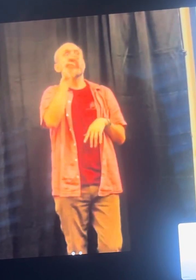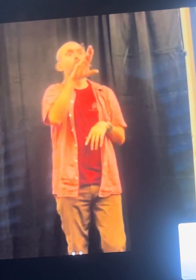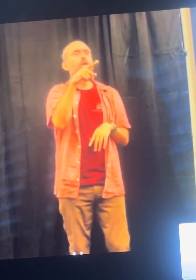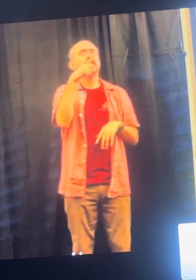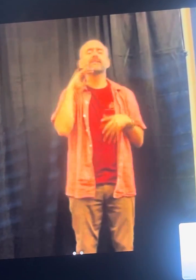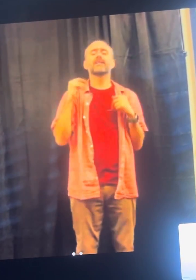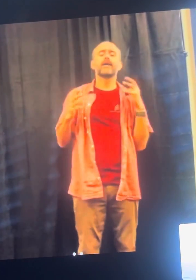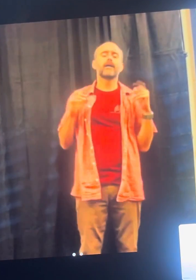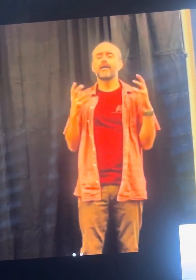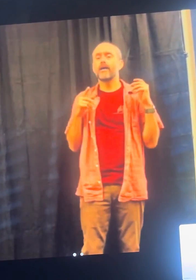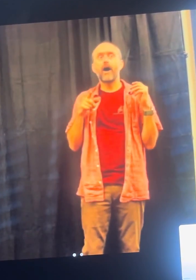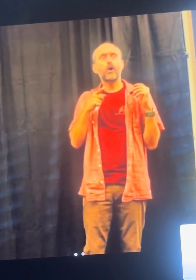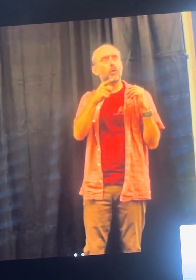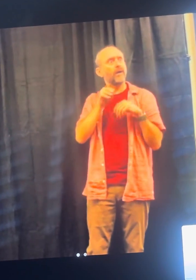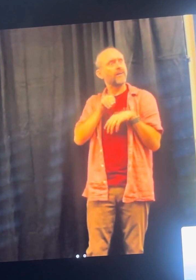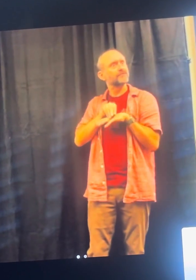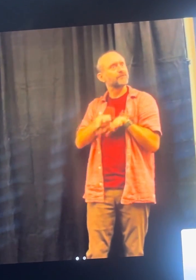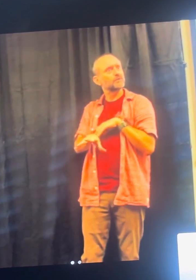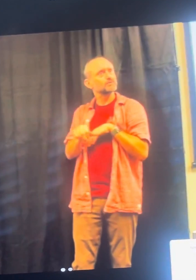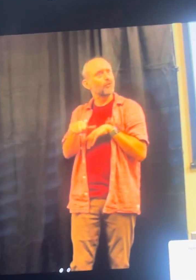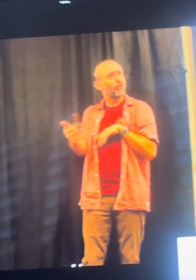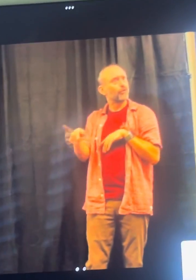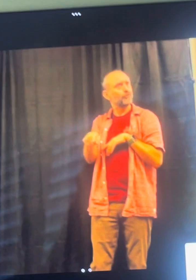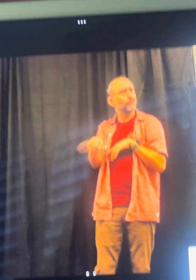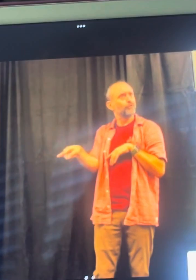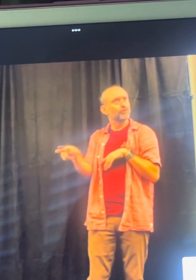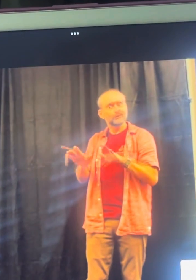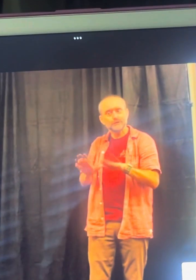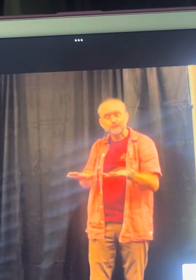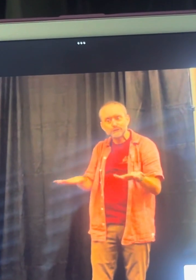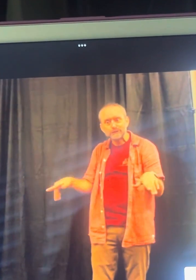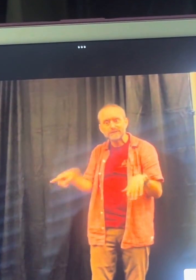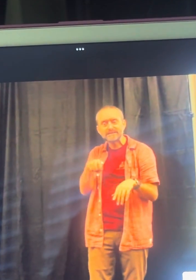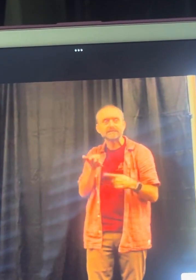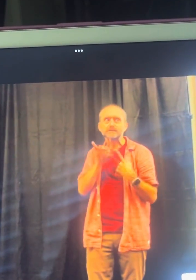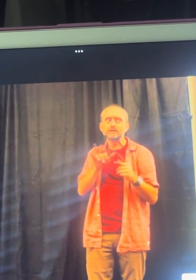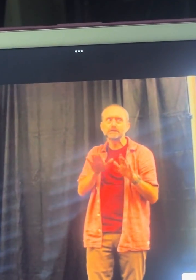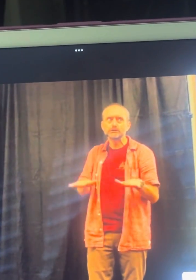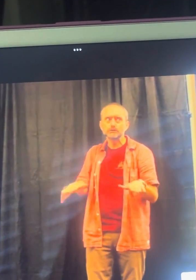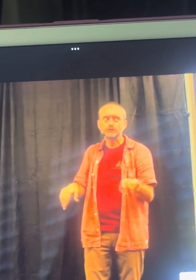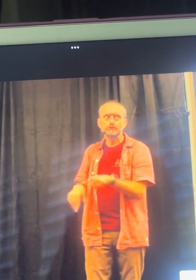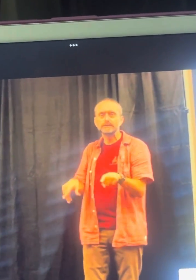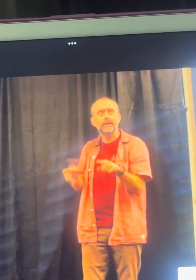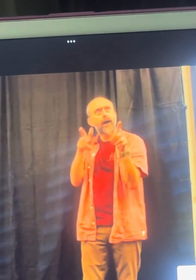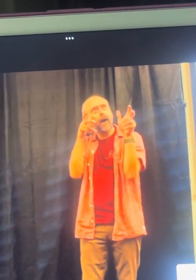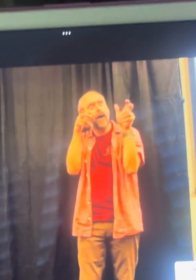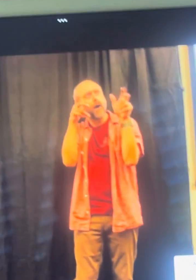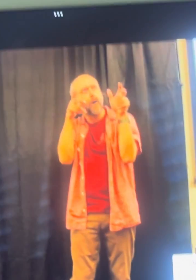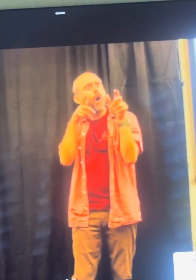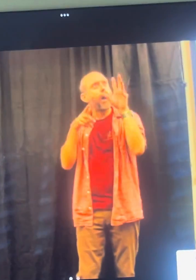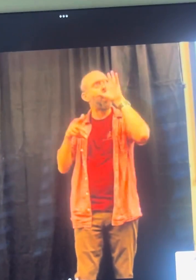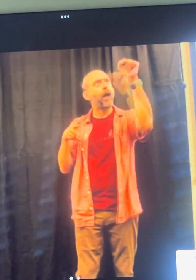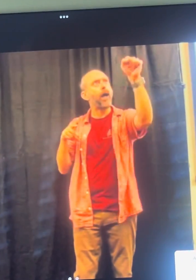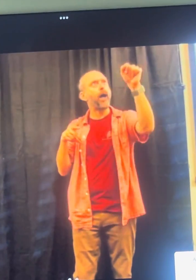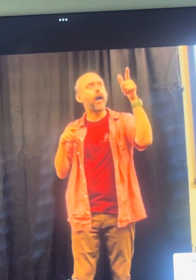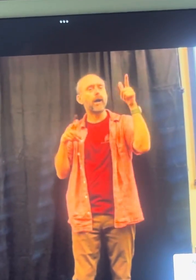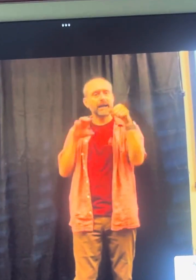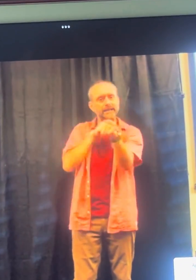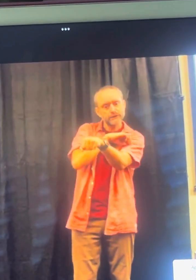Maybe something during this workshop you guys will learn, you will discuss what you have learned and how you can apply that later on to something like a hobby of yours, or maybe your children,